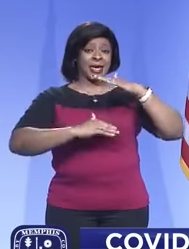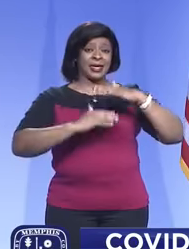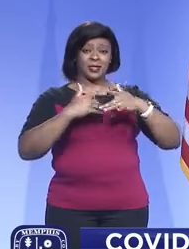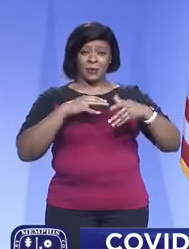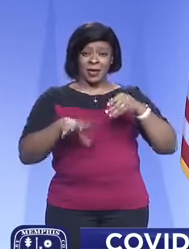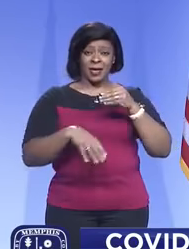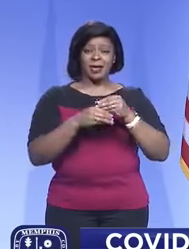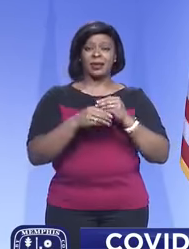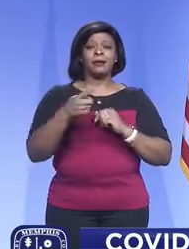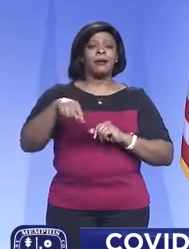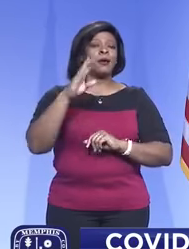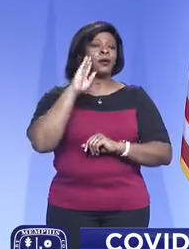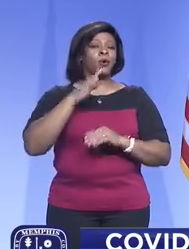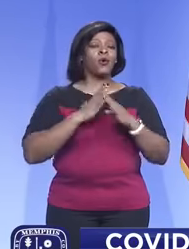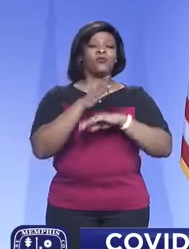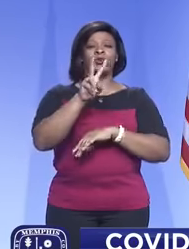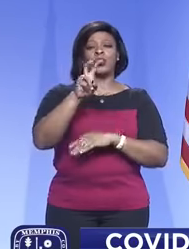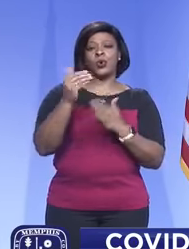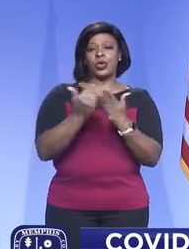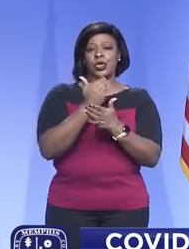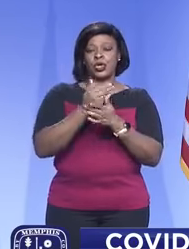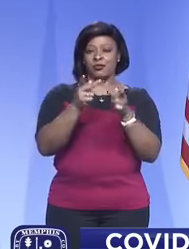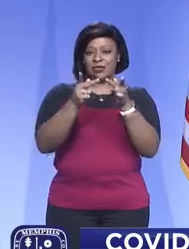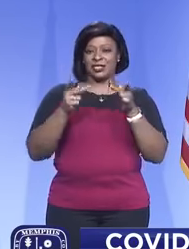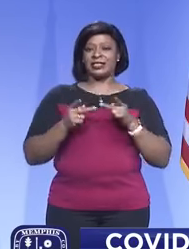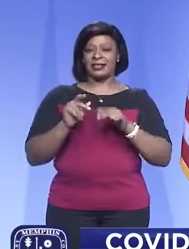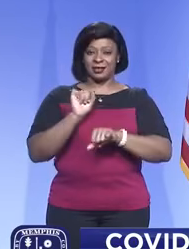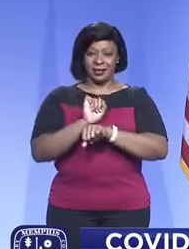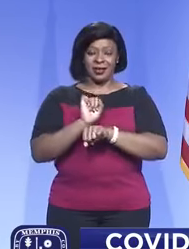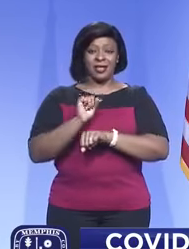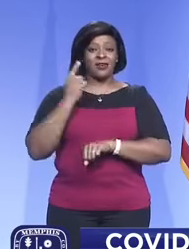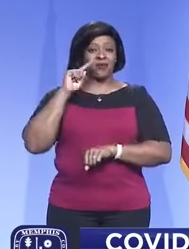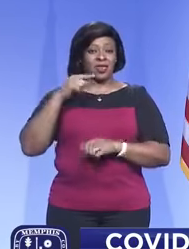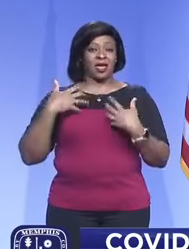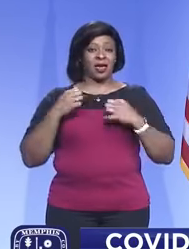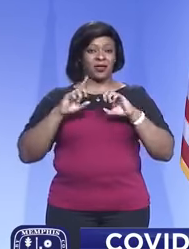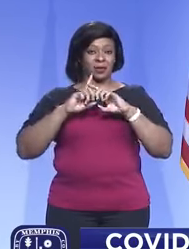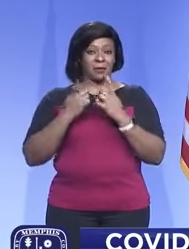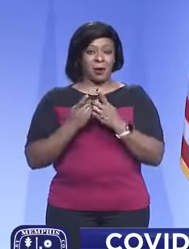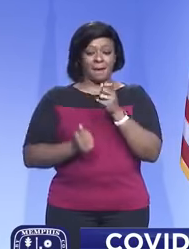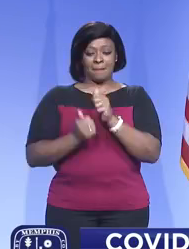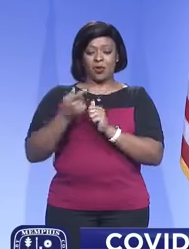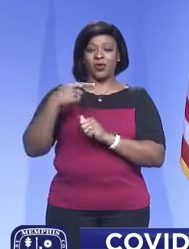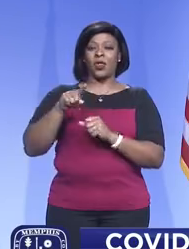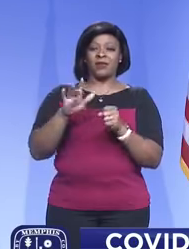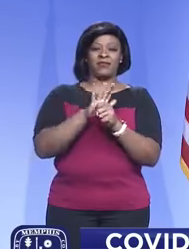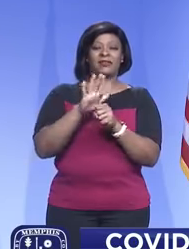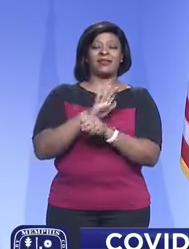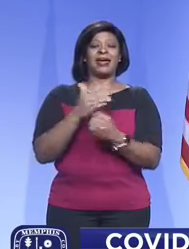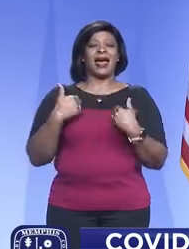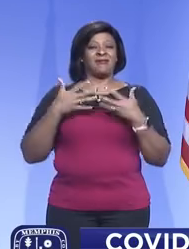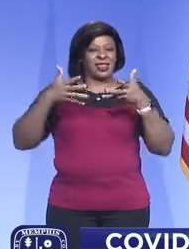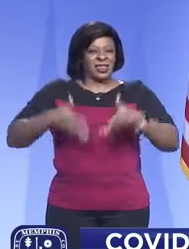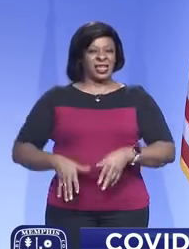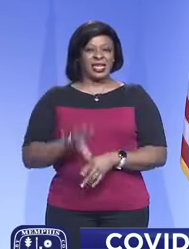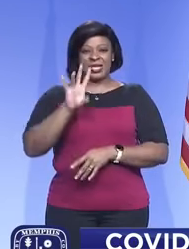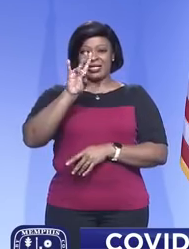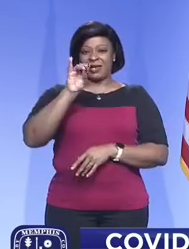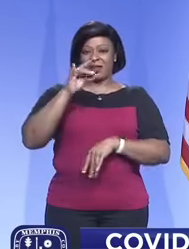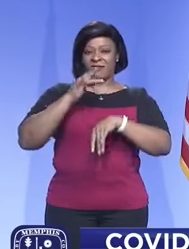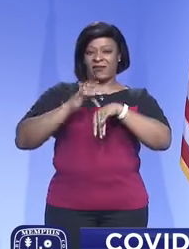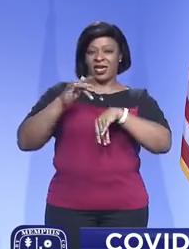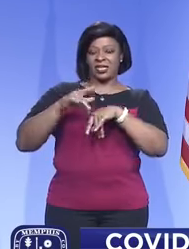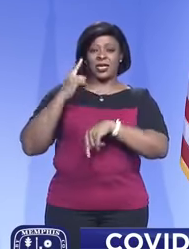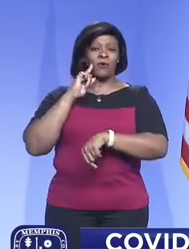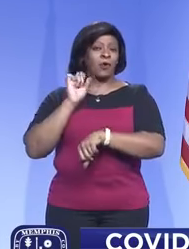as everyone knows, over 200 new positions to the health department, and the majority of those are filled, we currently have about 70 vacancies, and